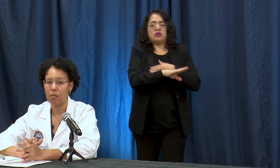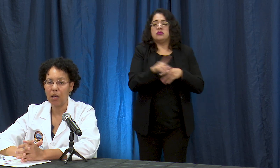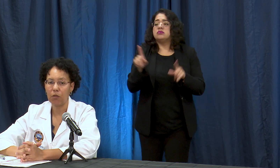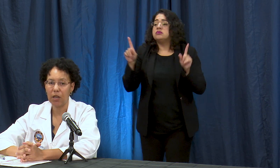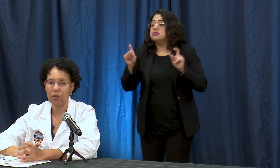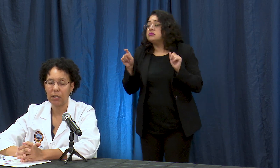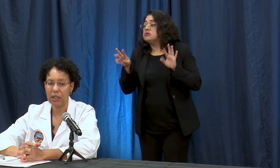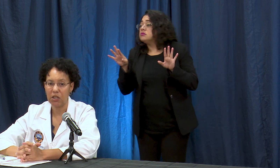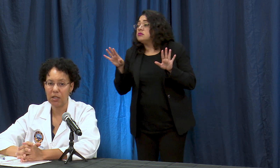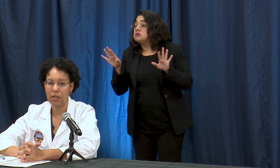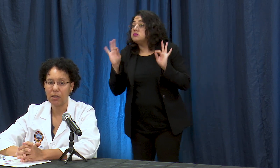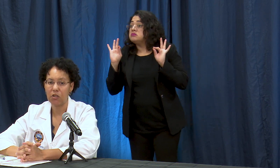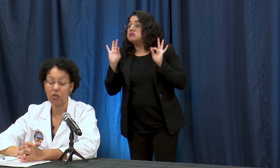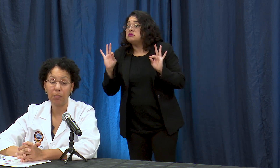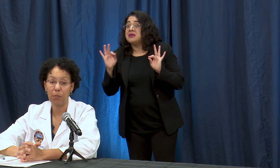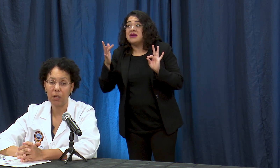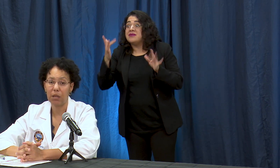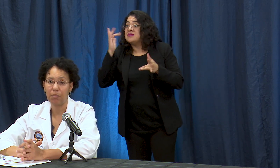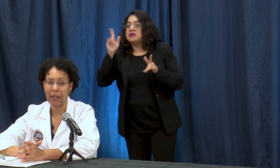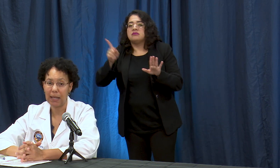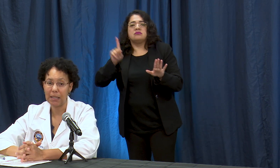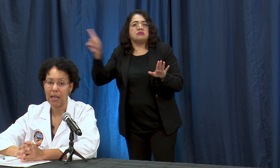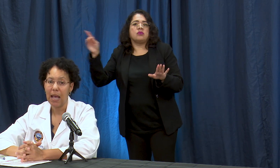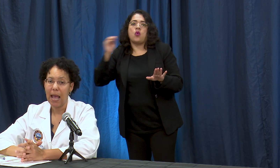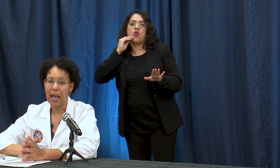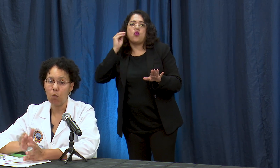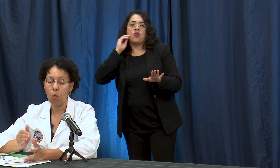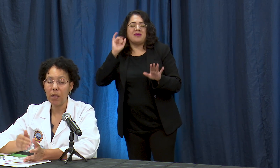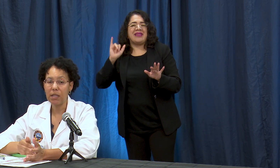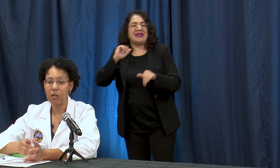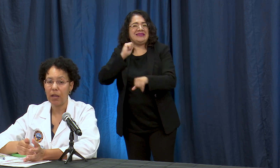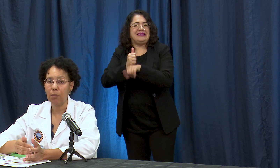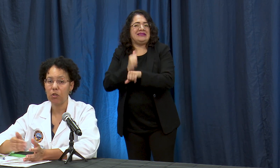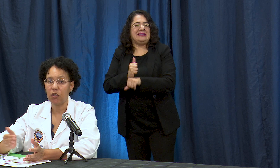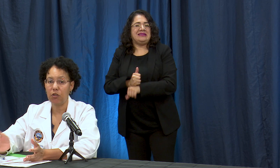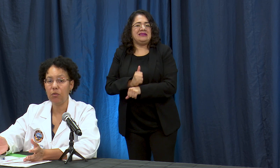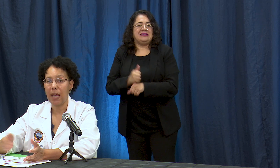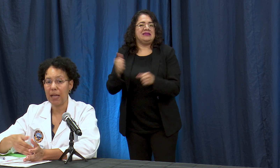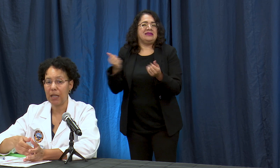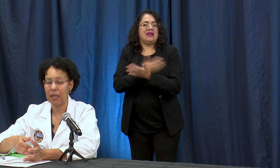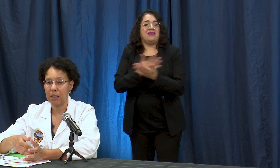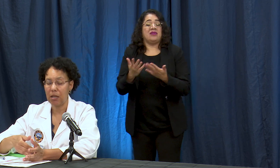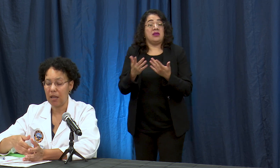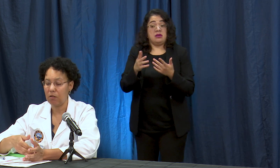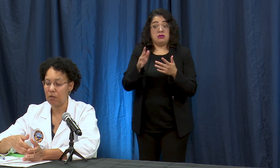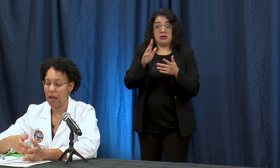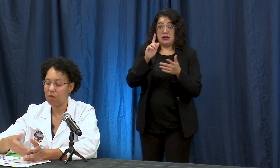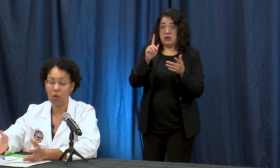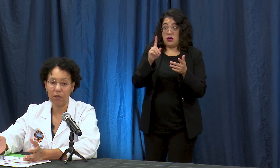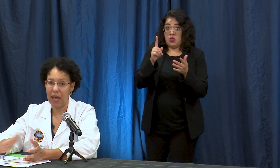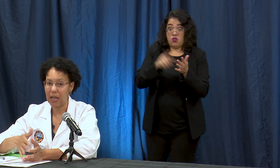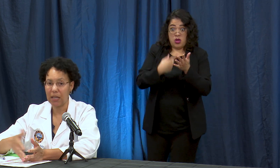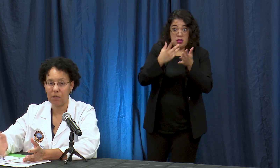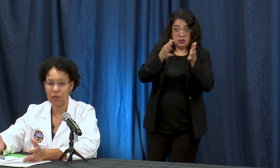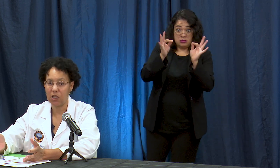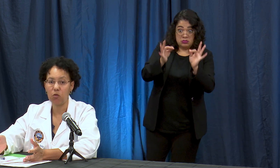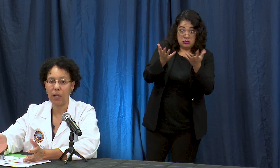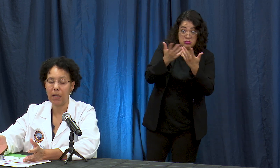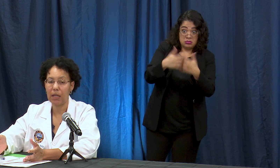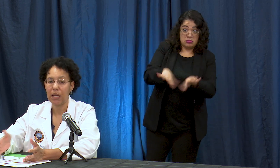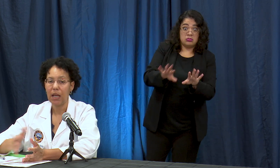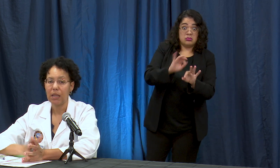that healthcare clinicians should be putting in place. And once they're able to do that and have all of that kind